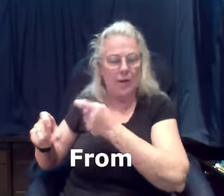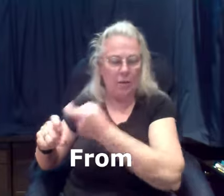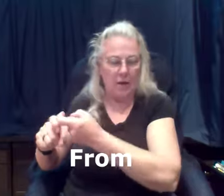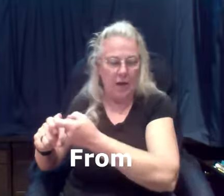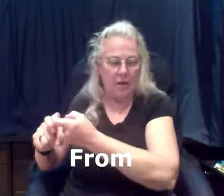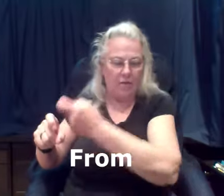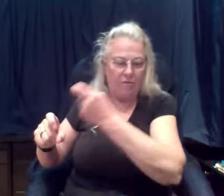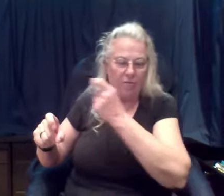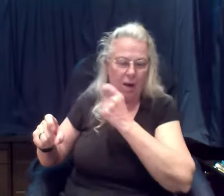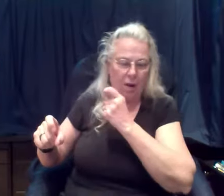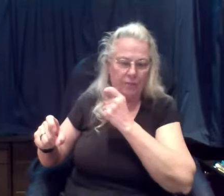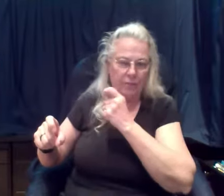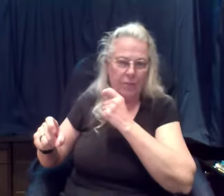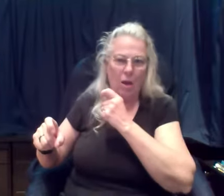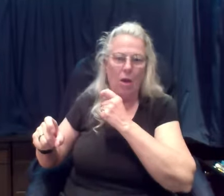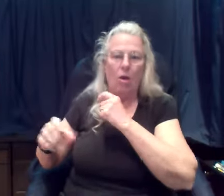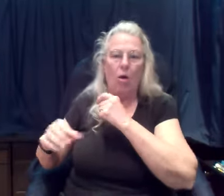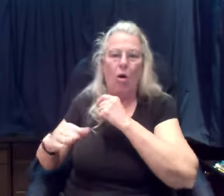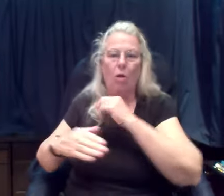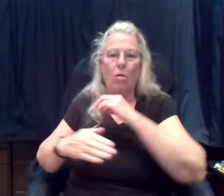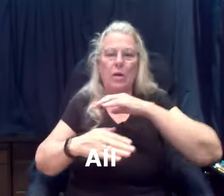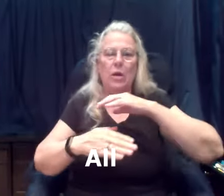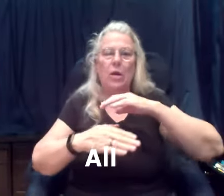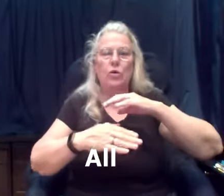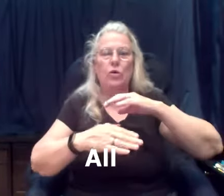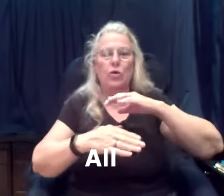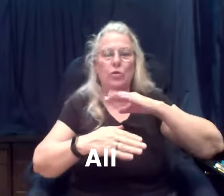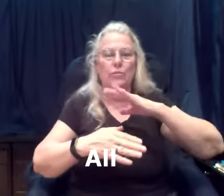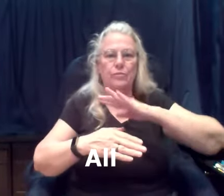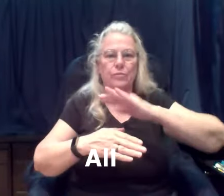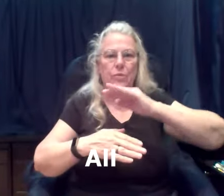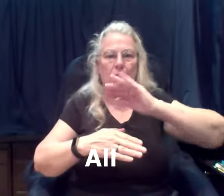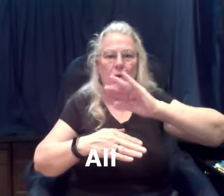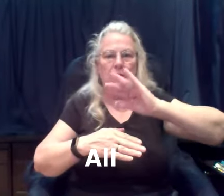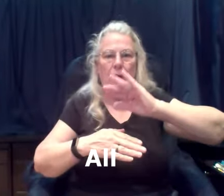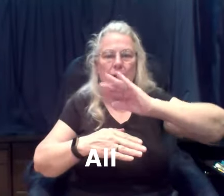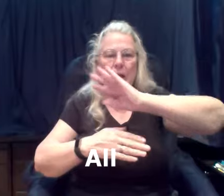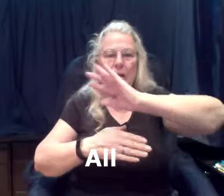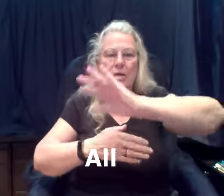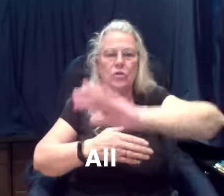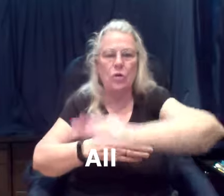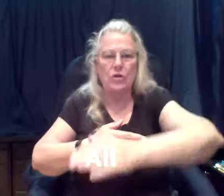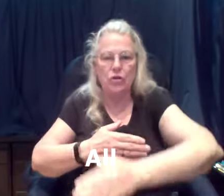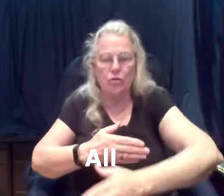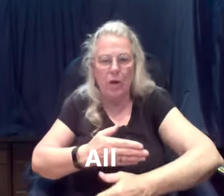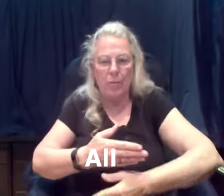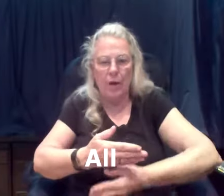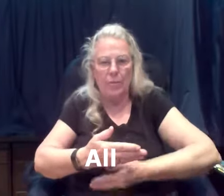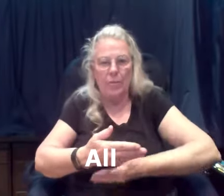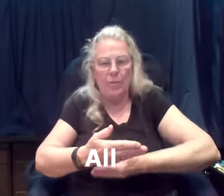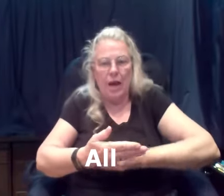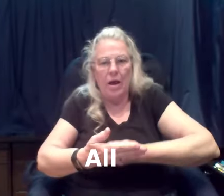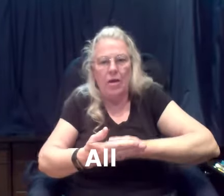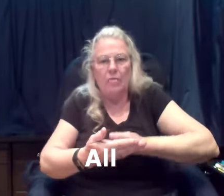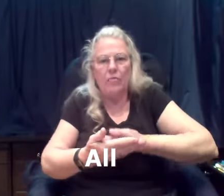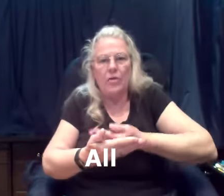hand. From. All, your dominant hand is going to scrape up everything